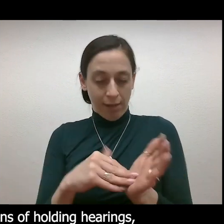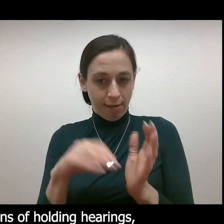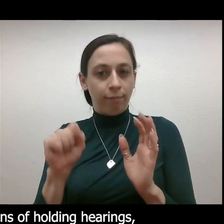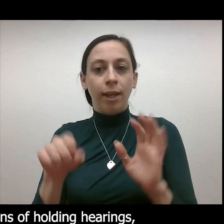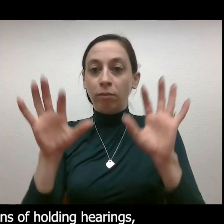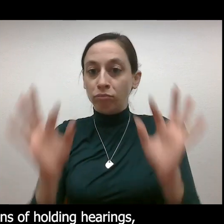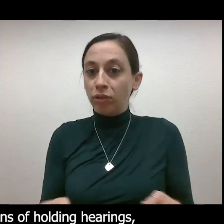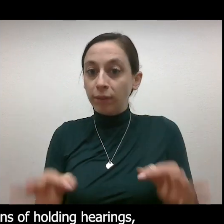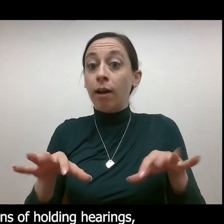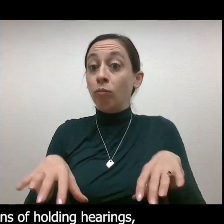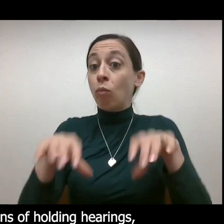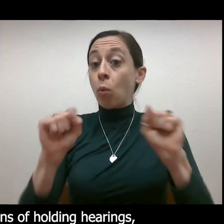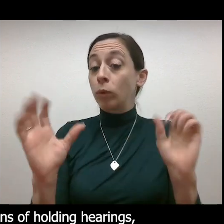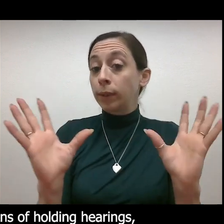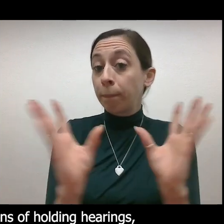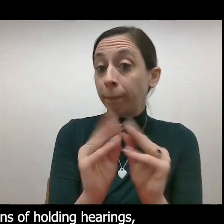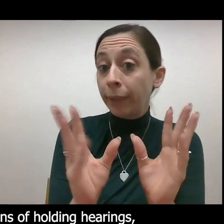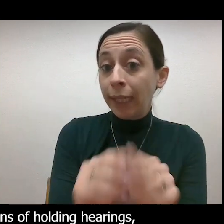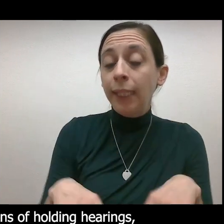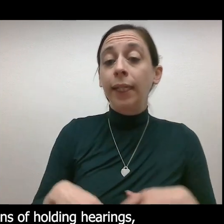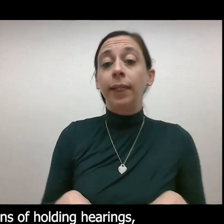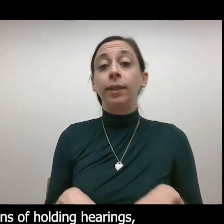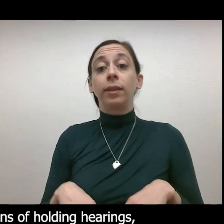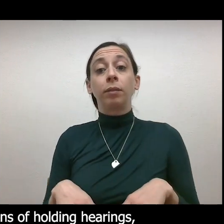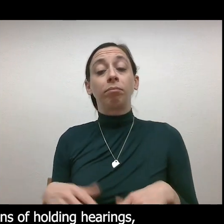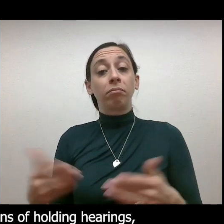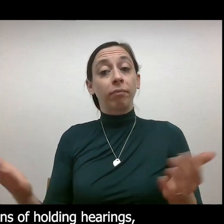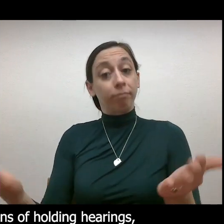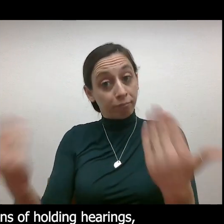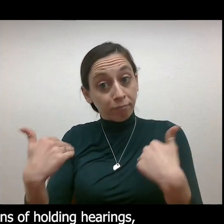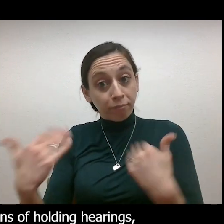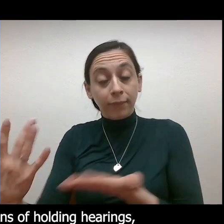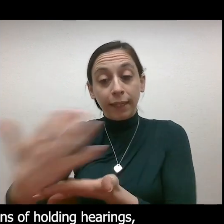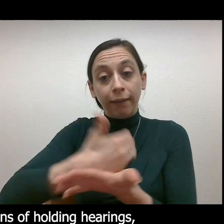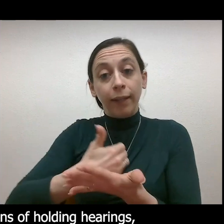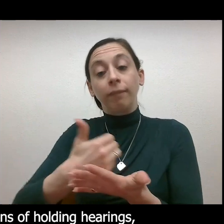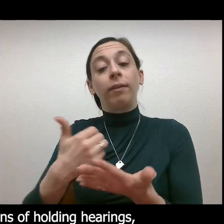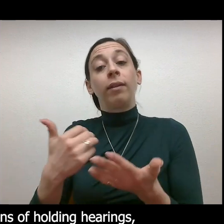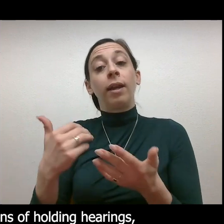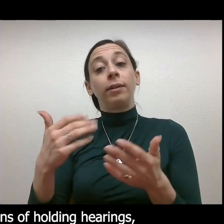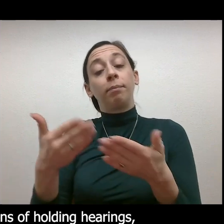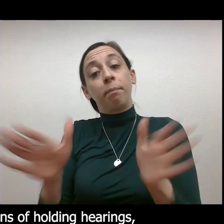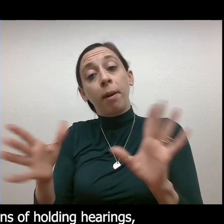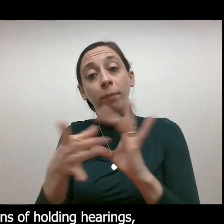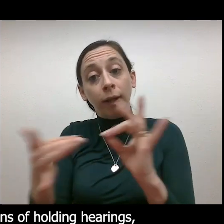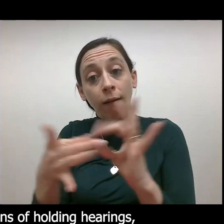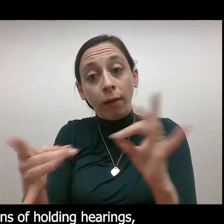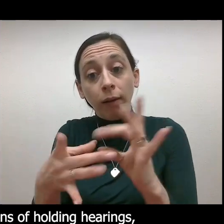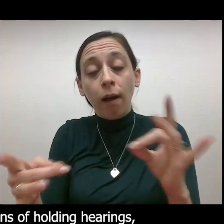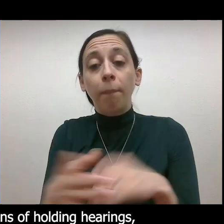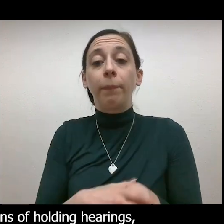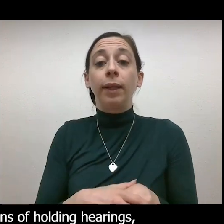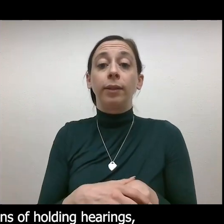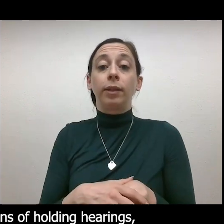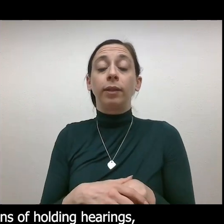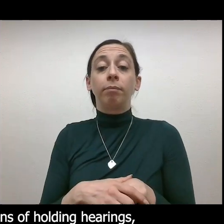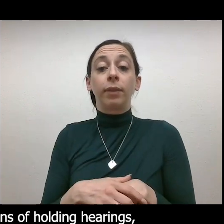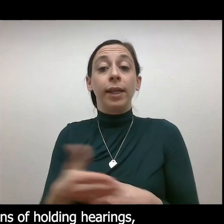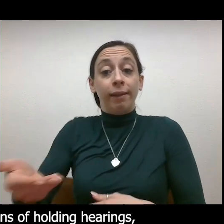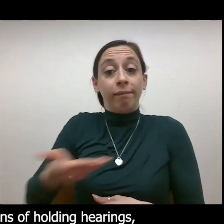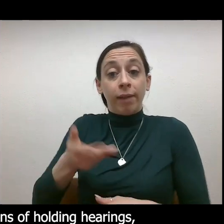Again, committees have the options of holding hearings, collecting public comments, and taking votes on this